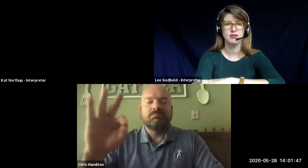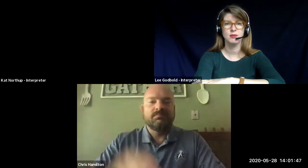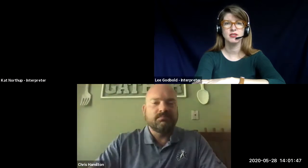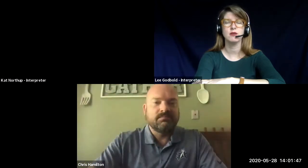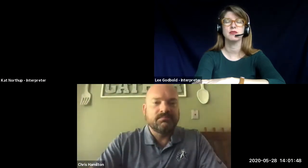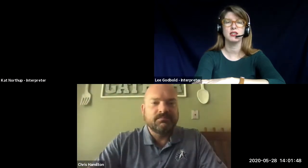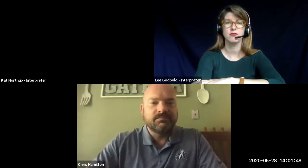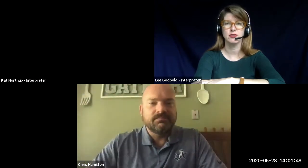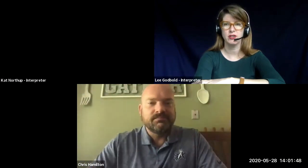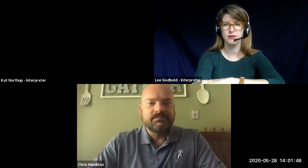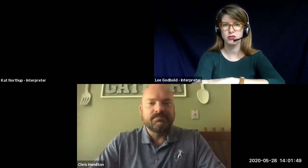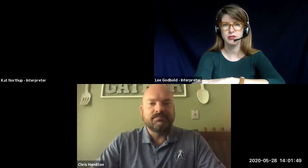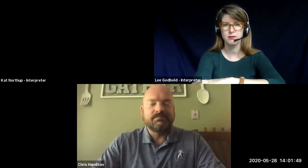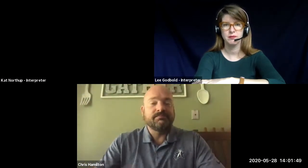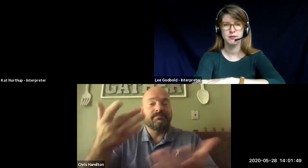Thomas, oh, thank you for turning off your screen.